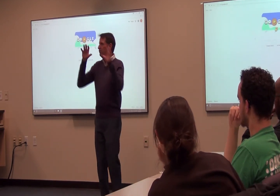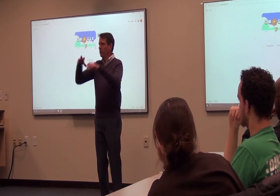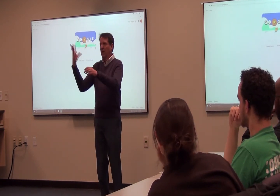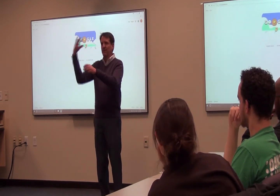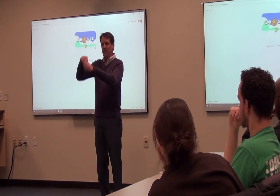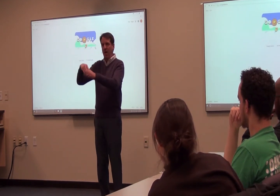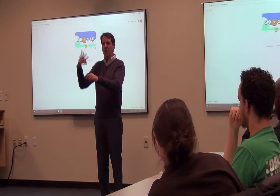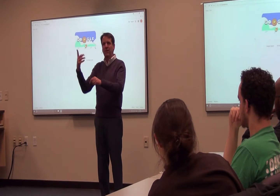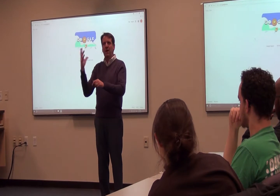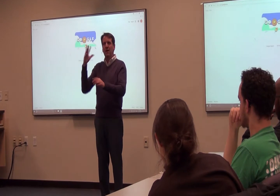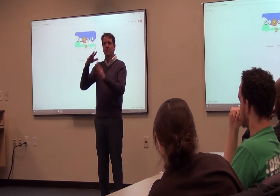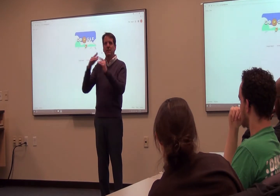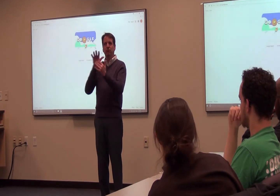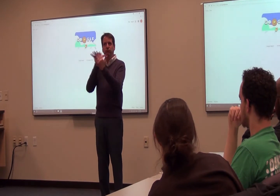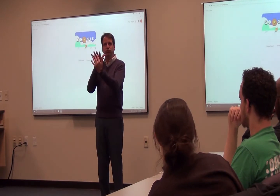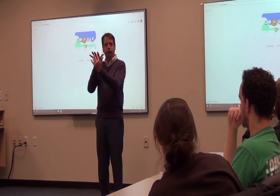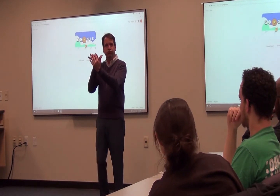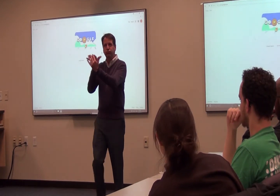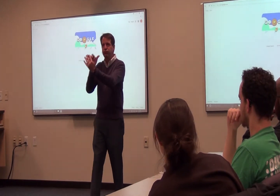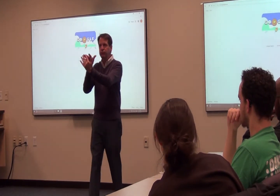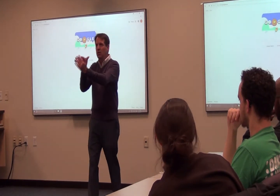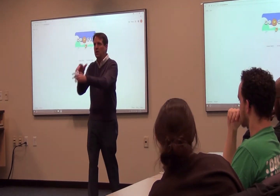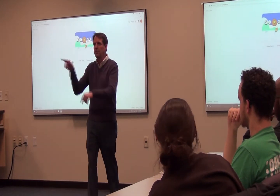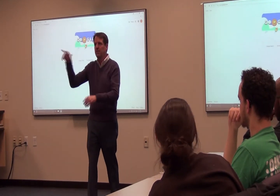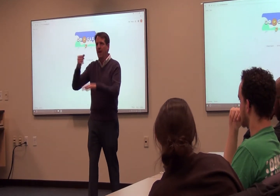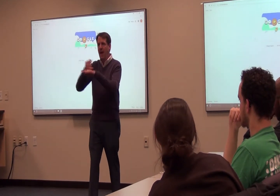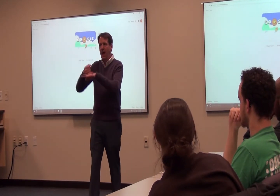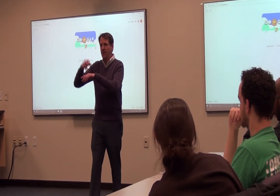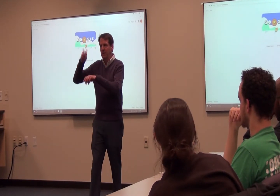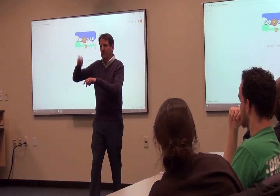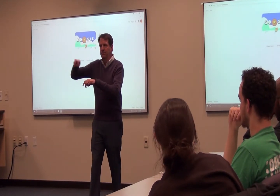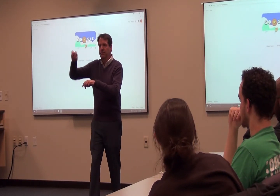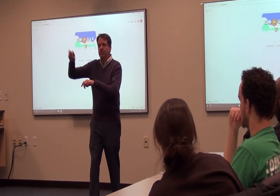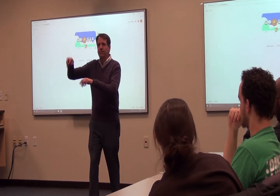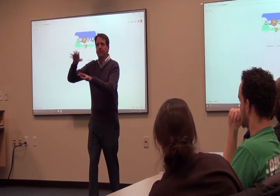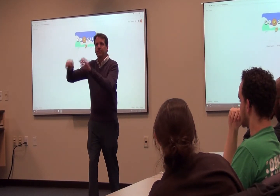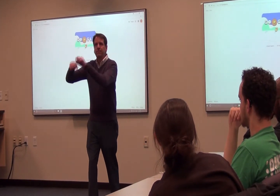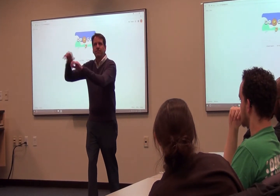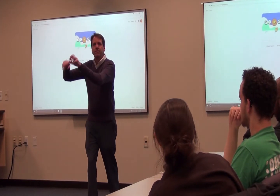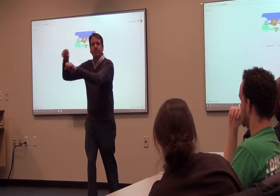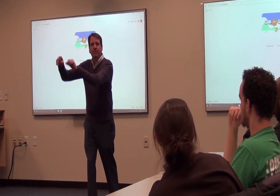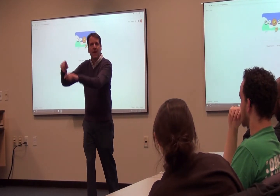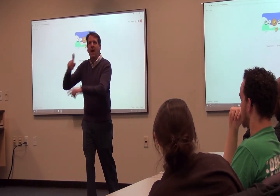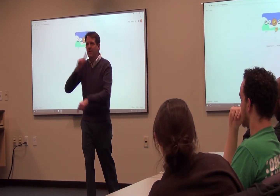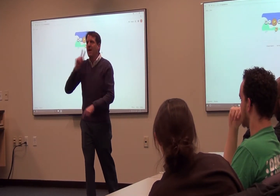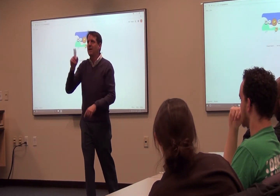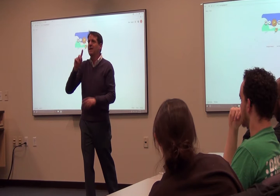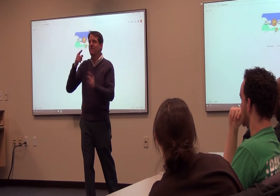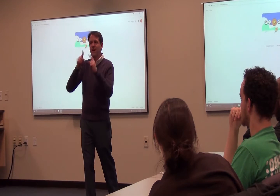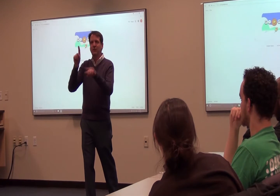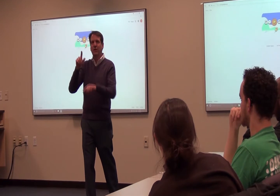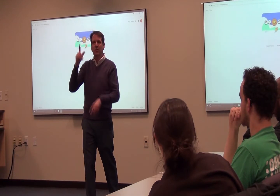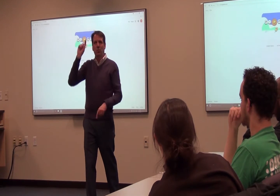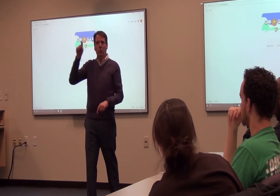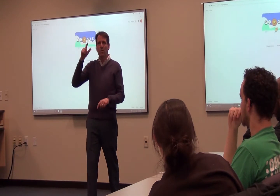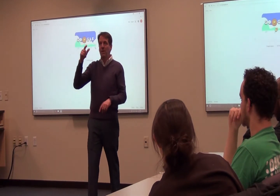attain more land. And that's how America was became involved in World War II. And